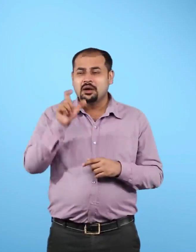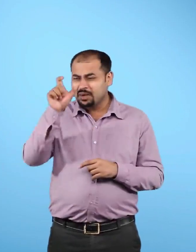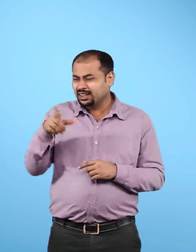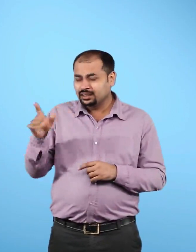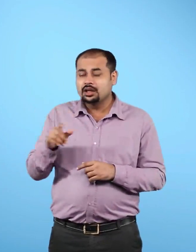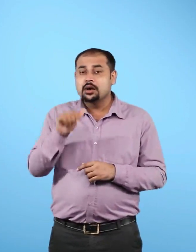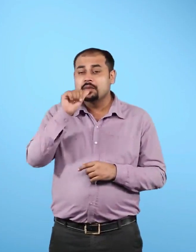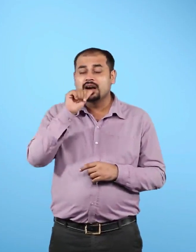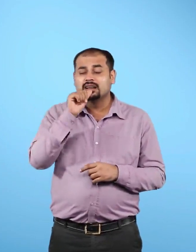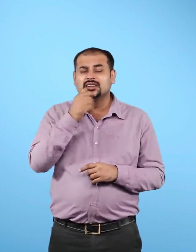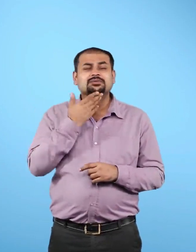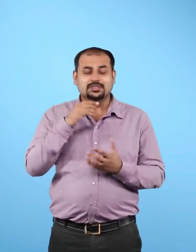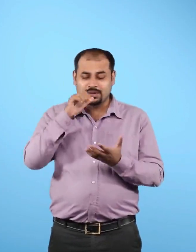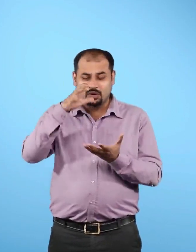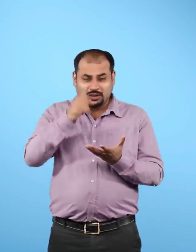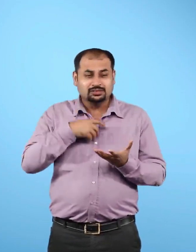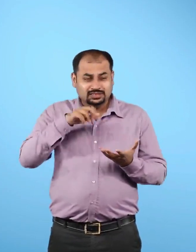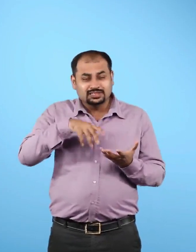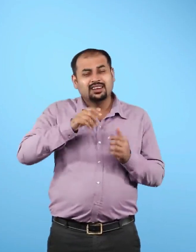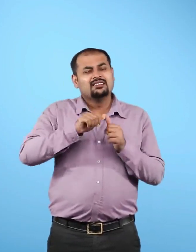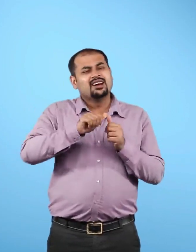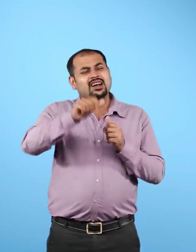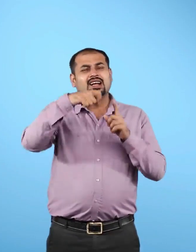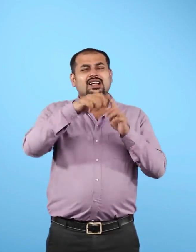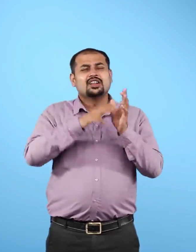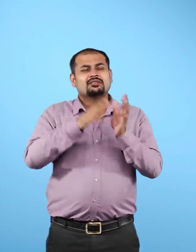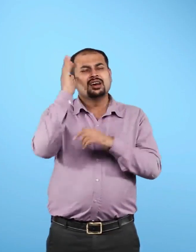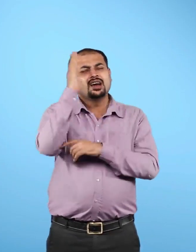One has to walk kilometers to get water."